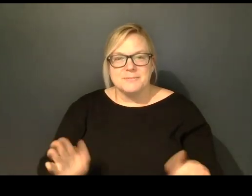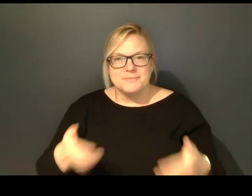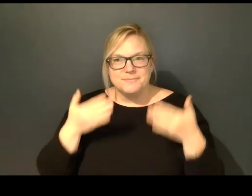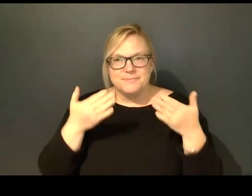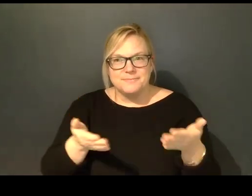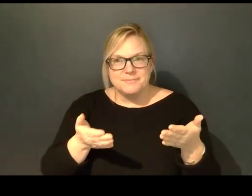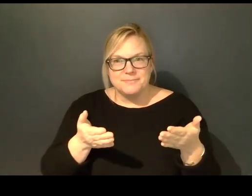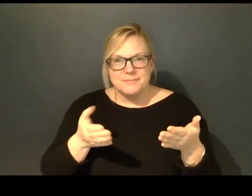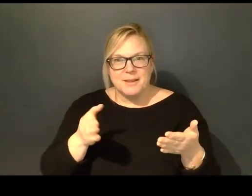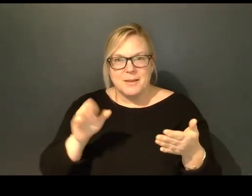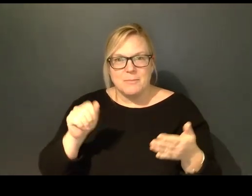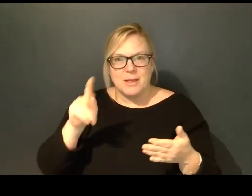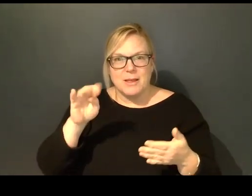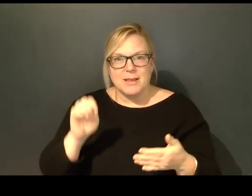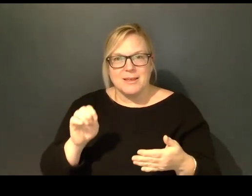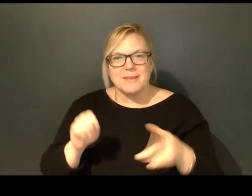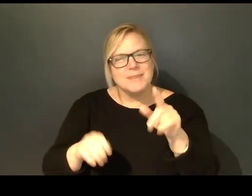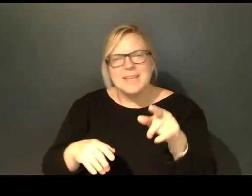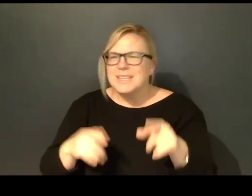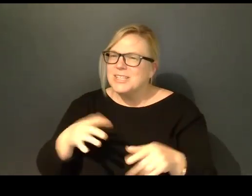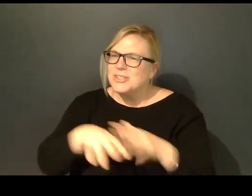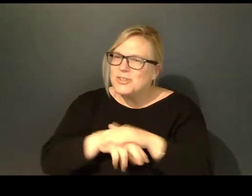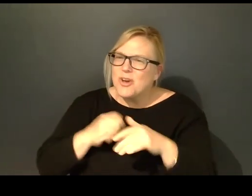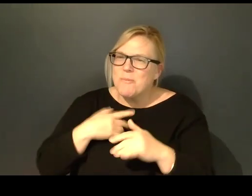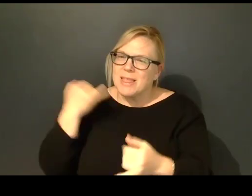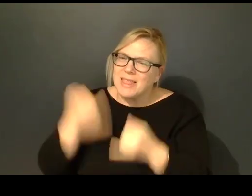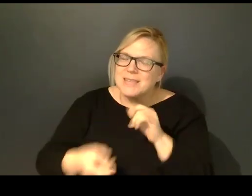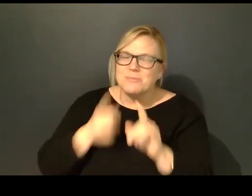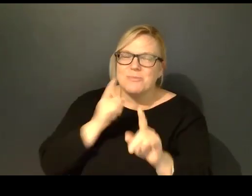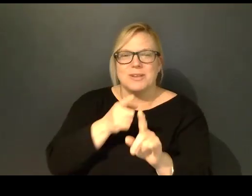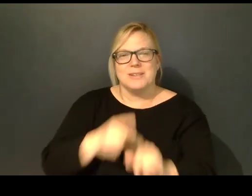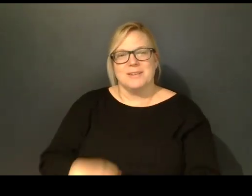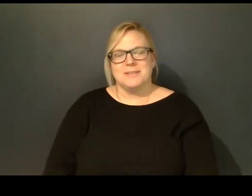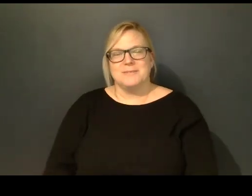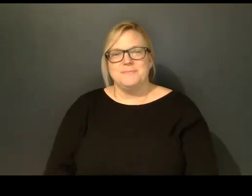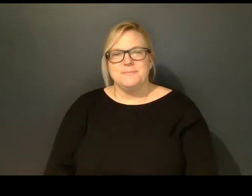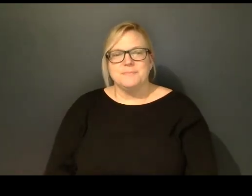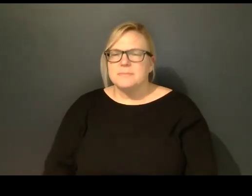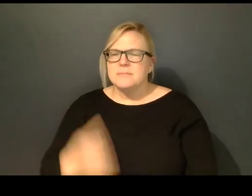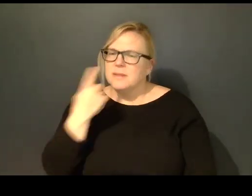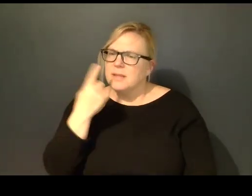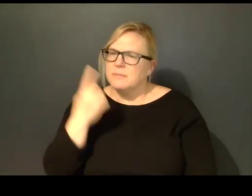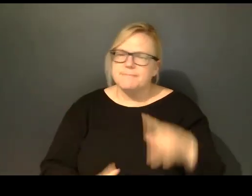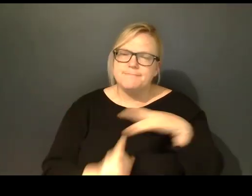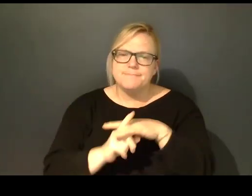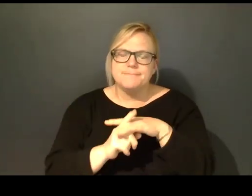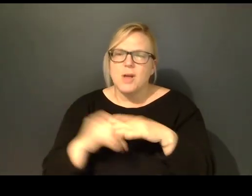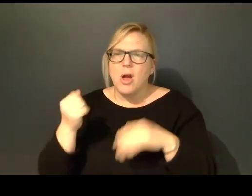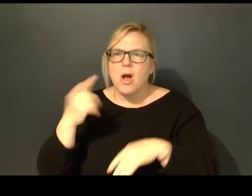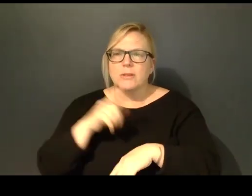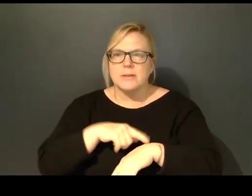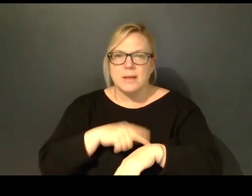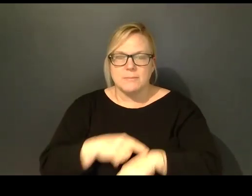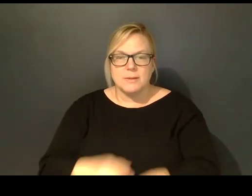words? Milena actually stole my last point. I was going to give that one for you. No, this is something that comes up all the time. The only thing I would